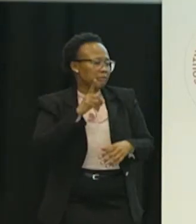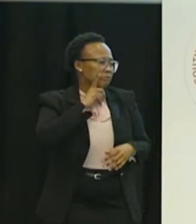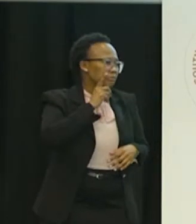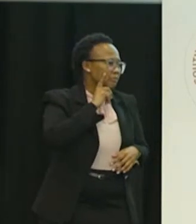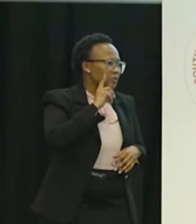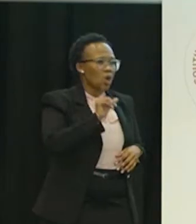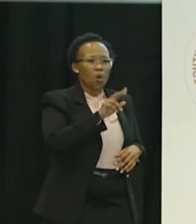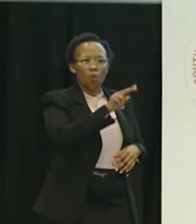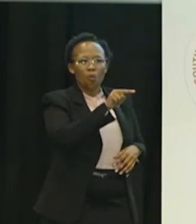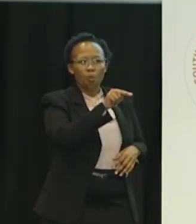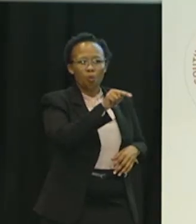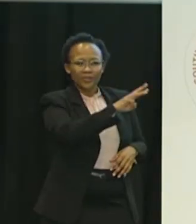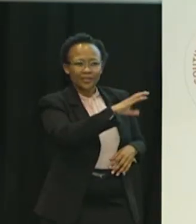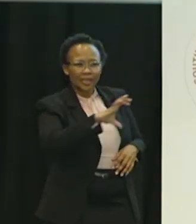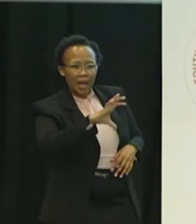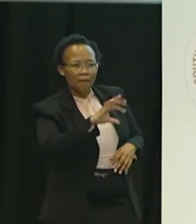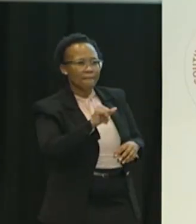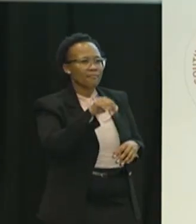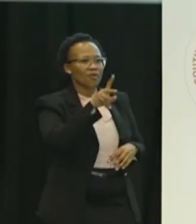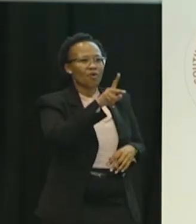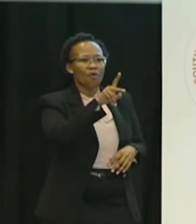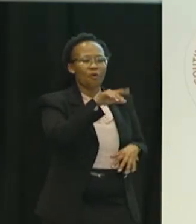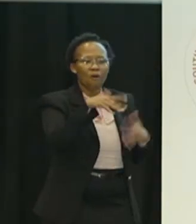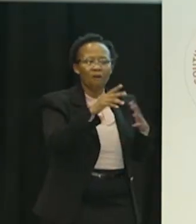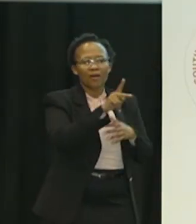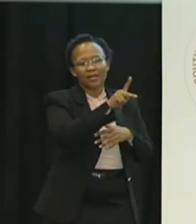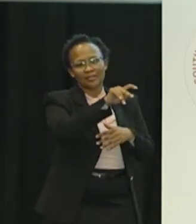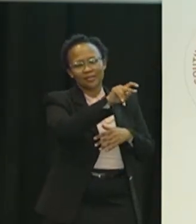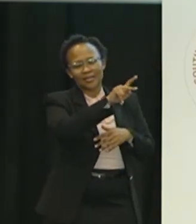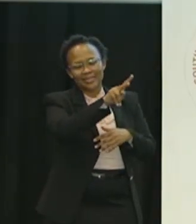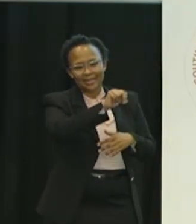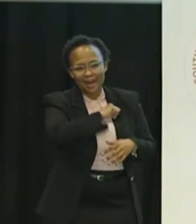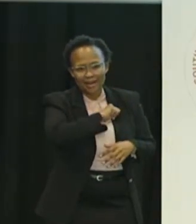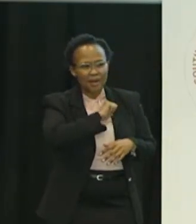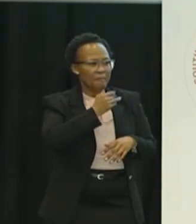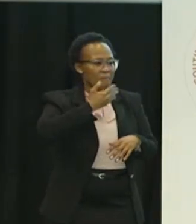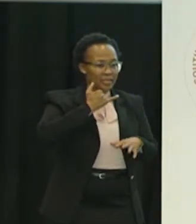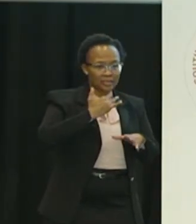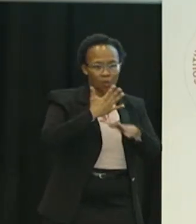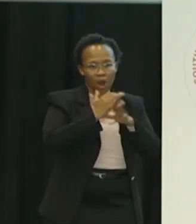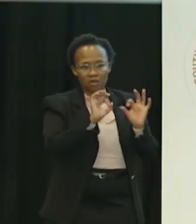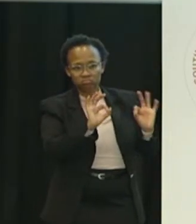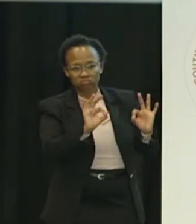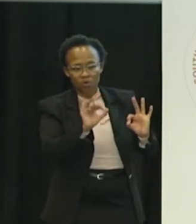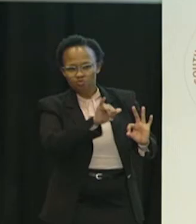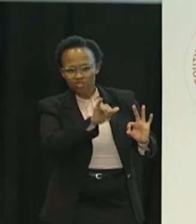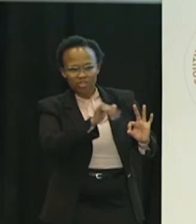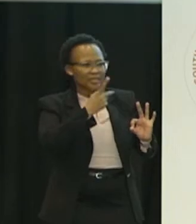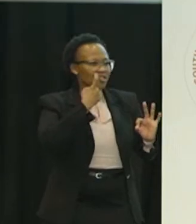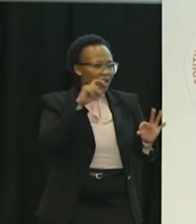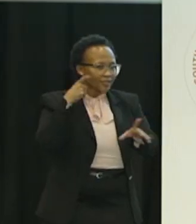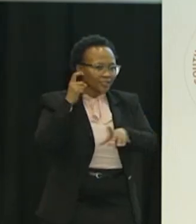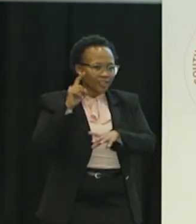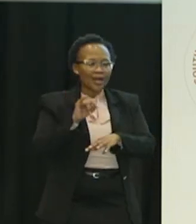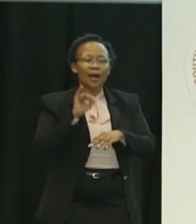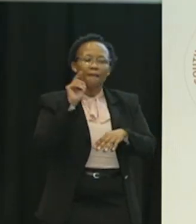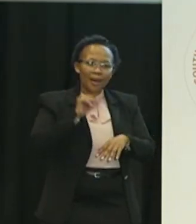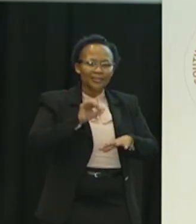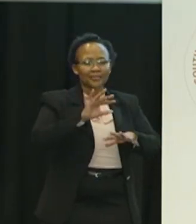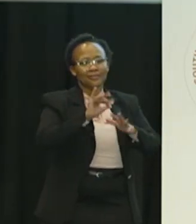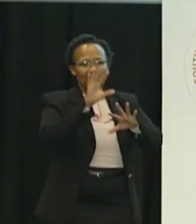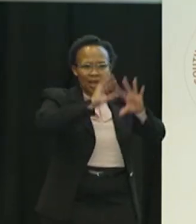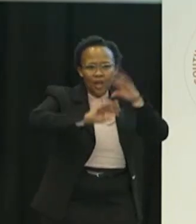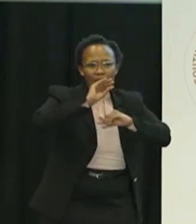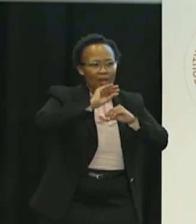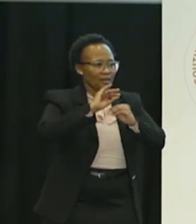in the Western Cape and maybe in KZN. Where are the learnings that we are supposed to be sharing with each other, whether you are working